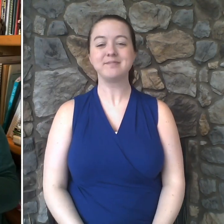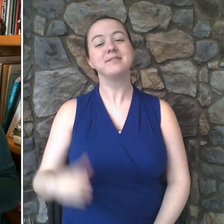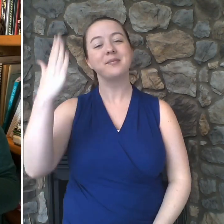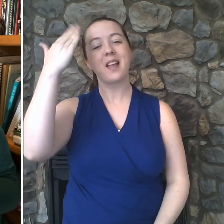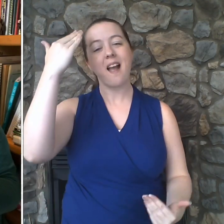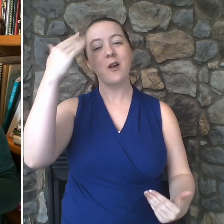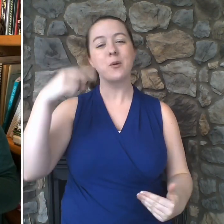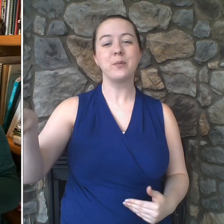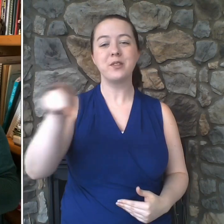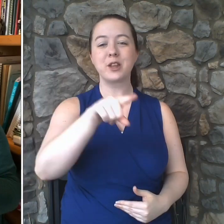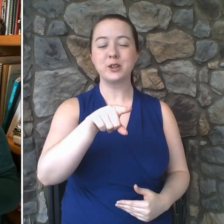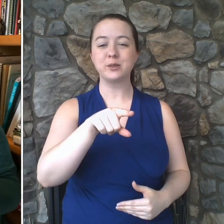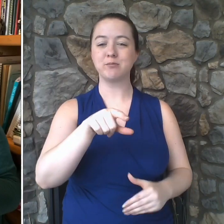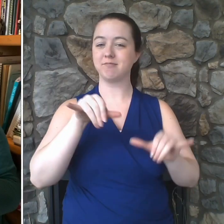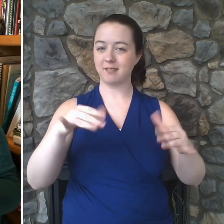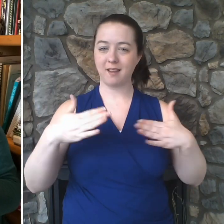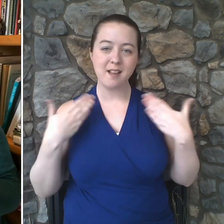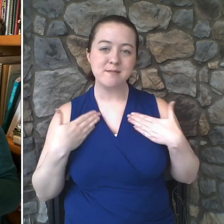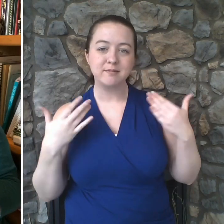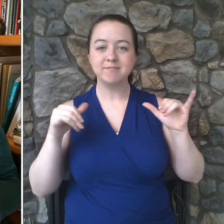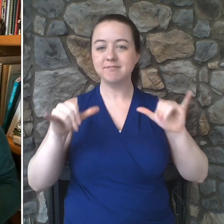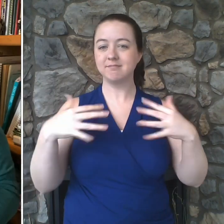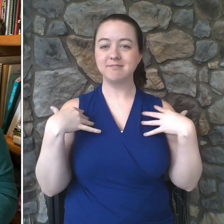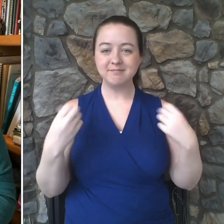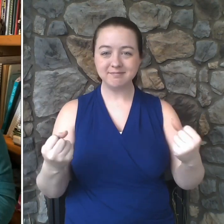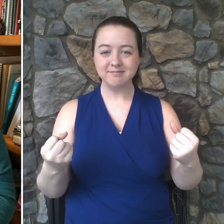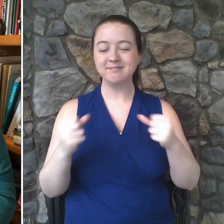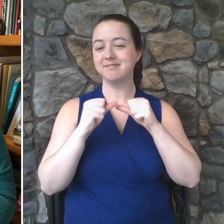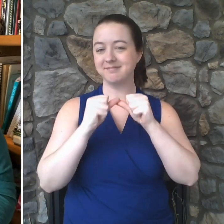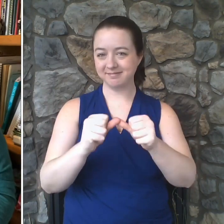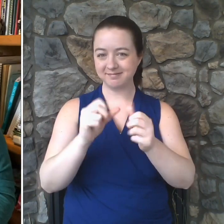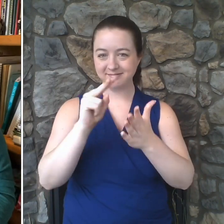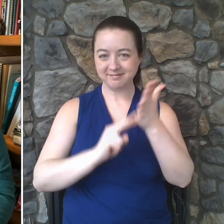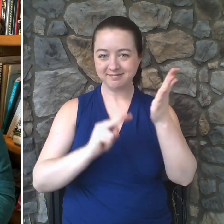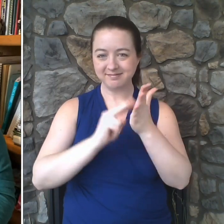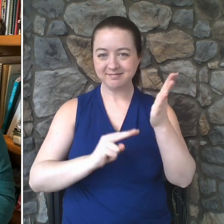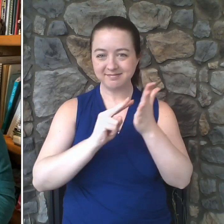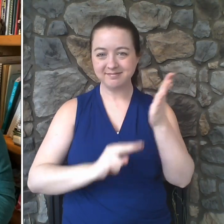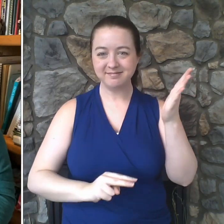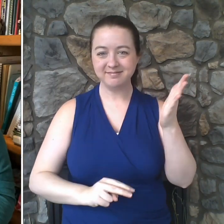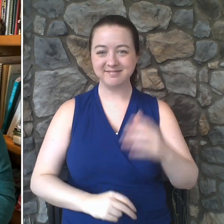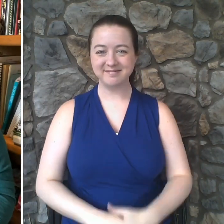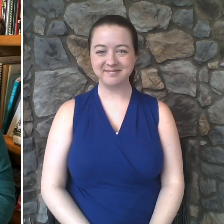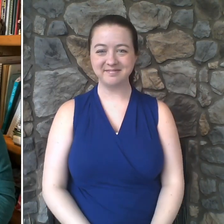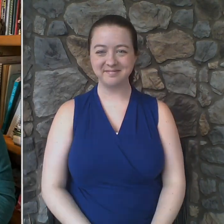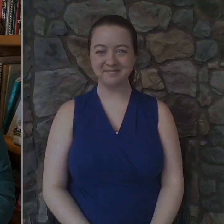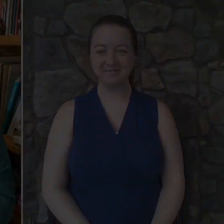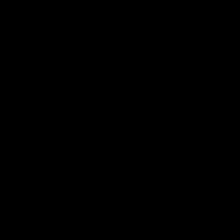I hope that you stay happy, stay healthy, and keep reading.